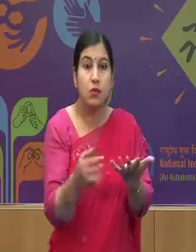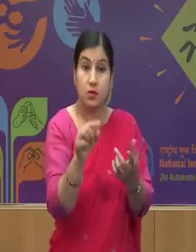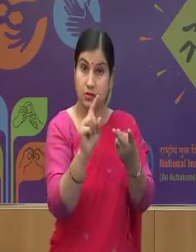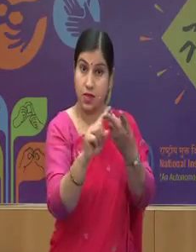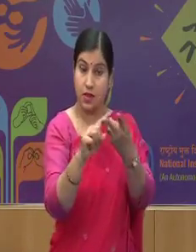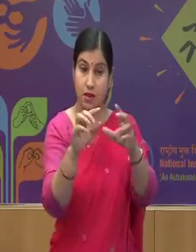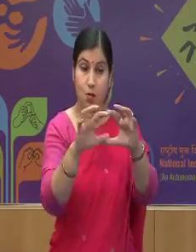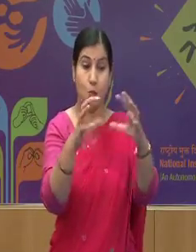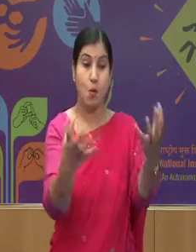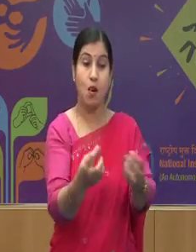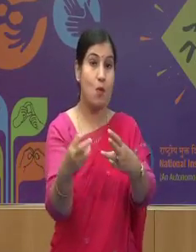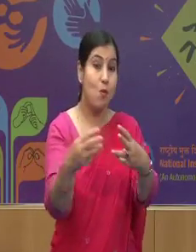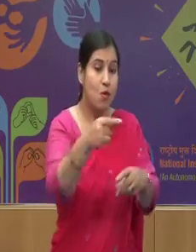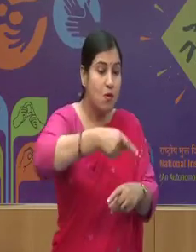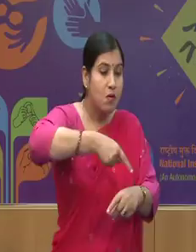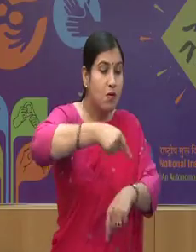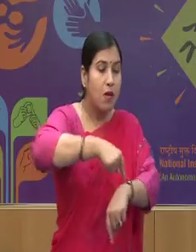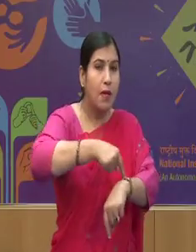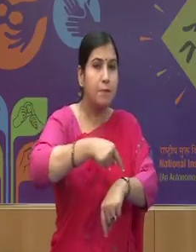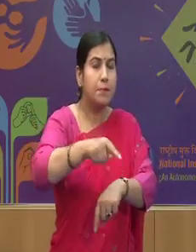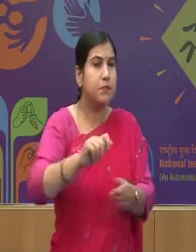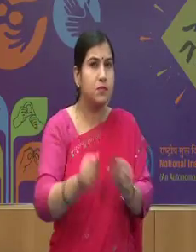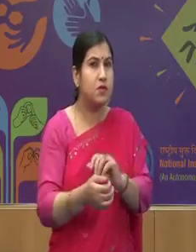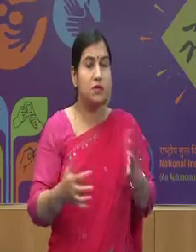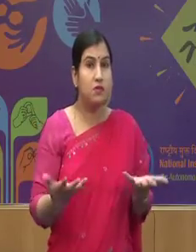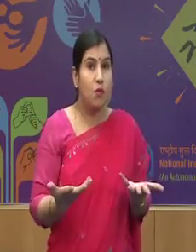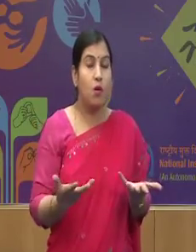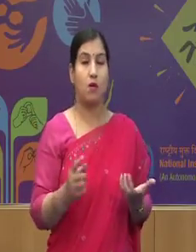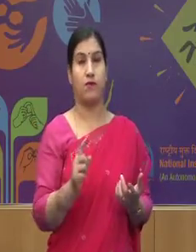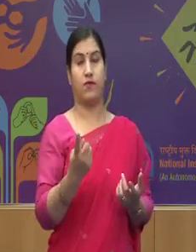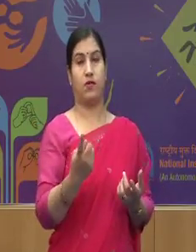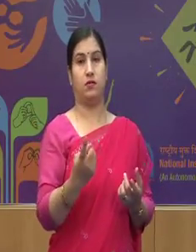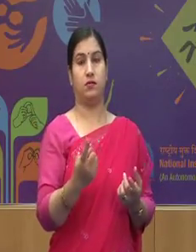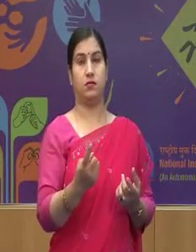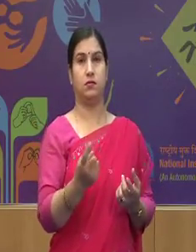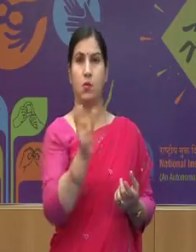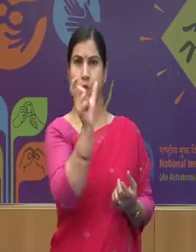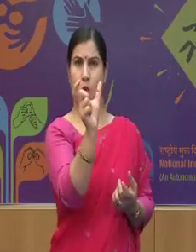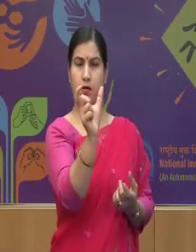For this, first let us understand the term dictatorship.